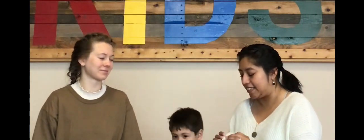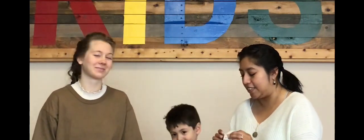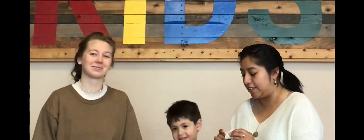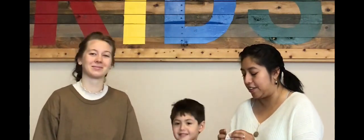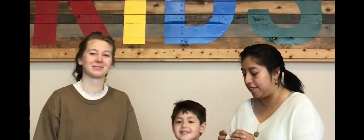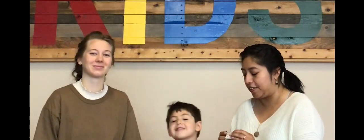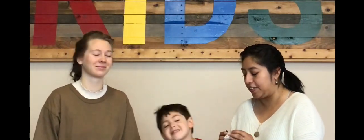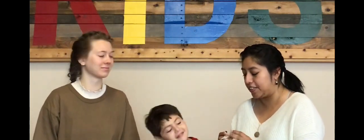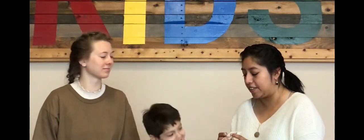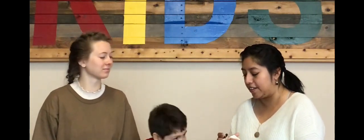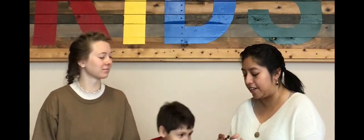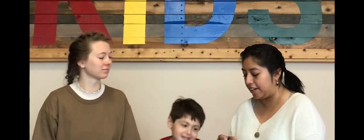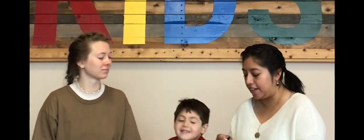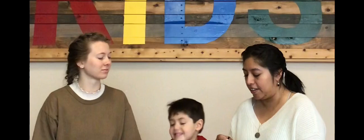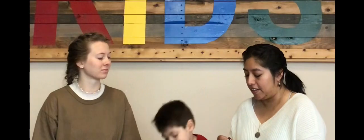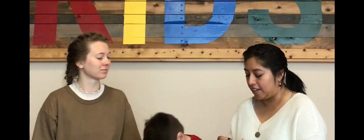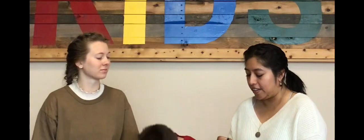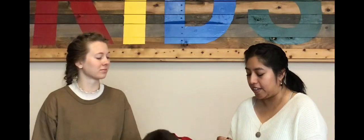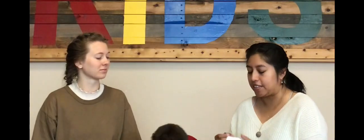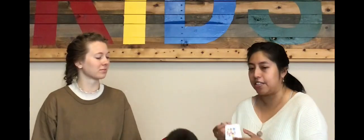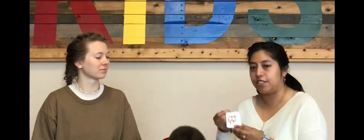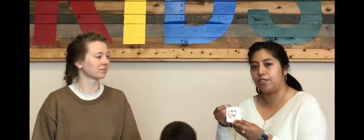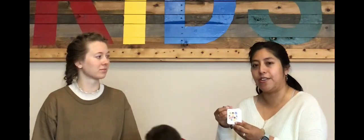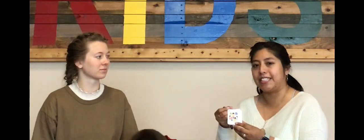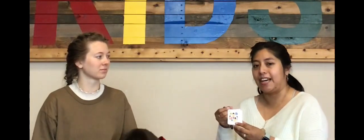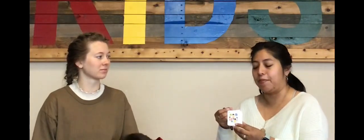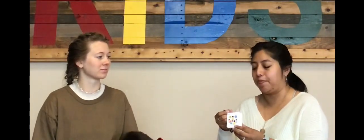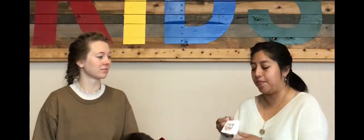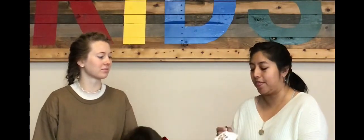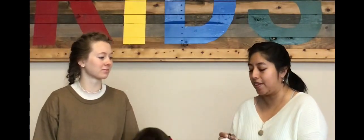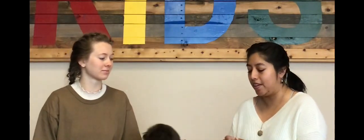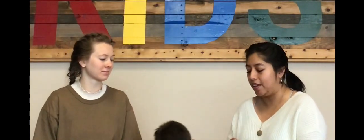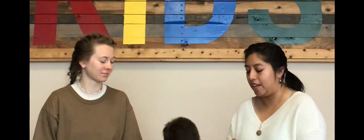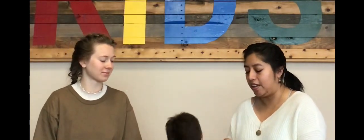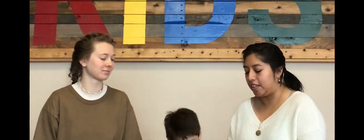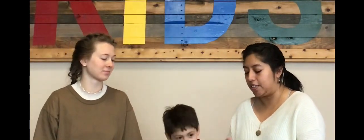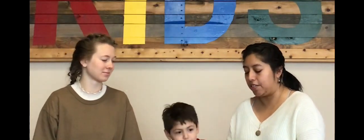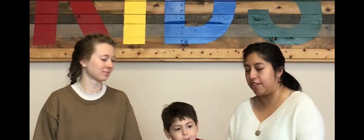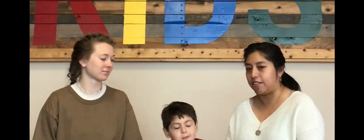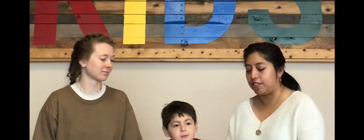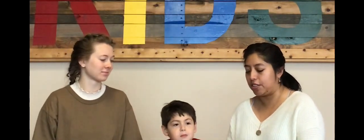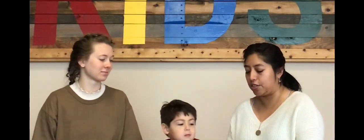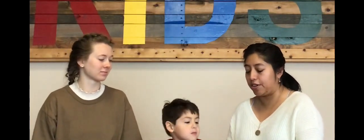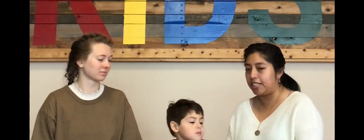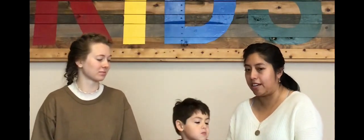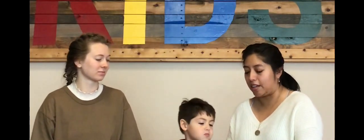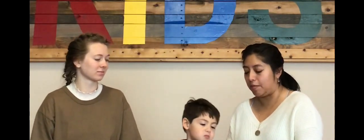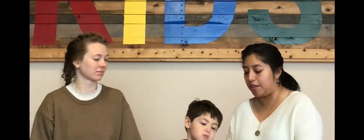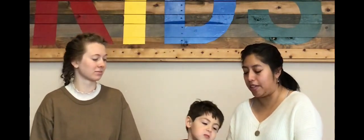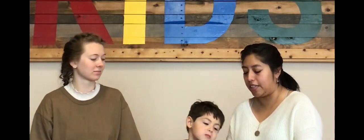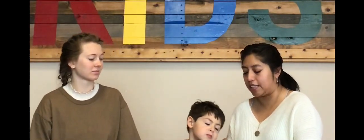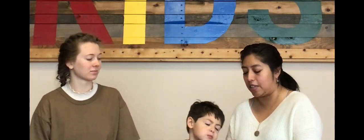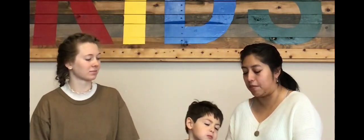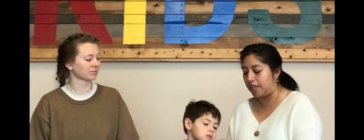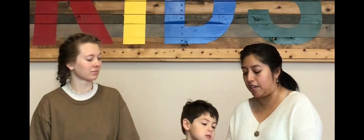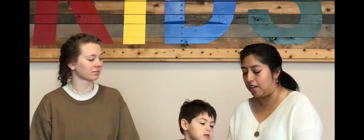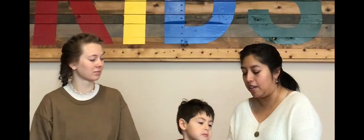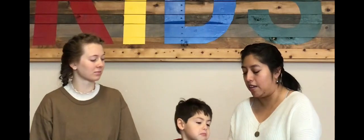So our first card is story time. And so their story time is going to be